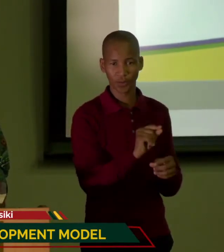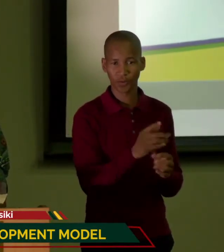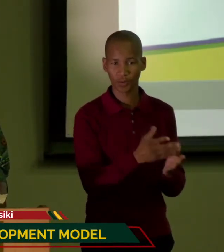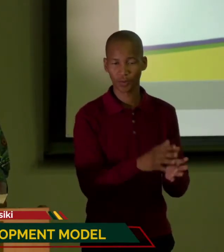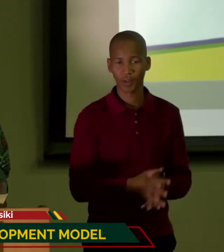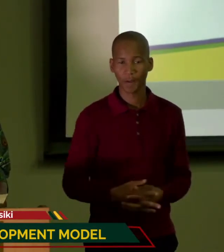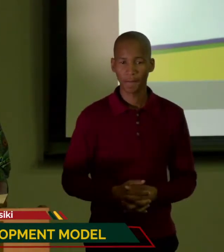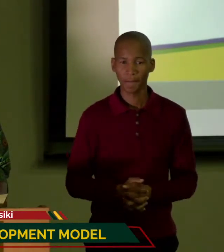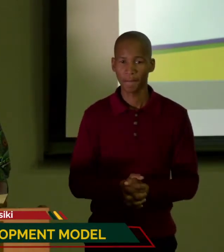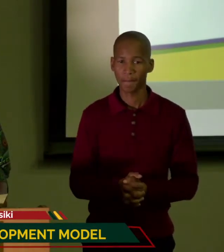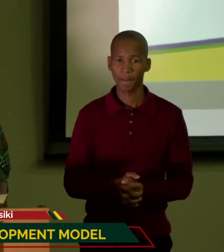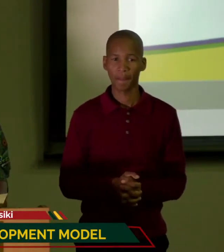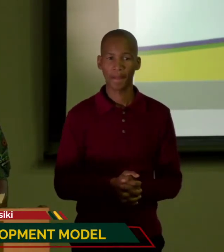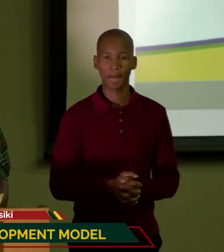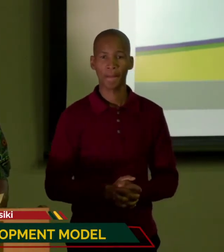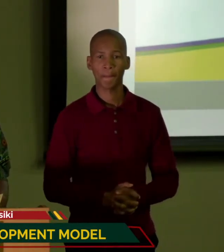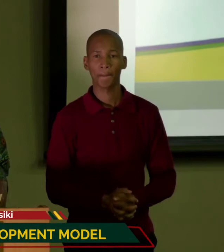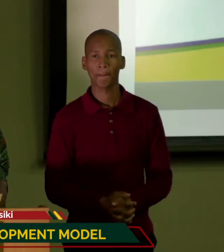market strategy.